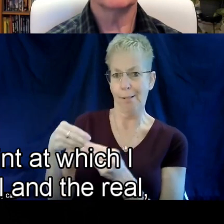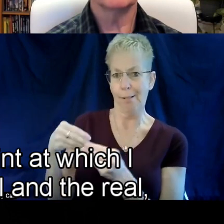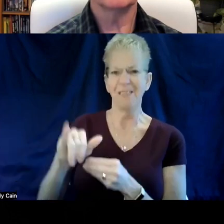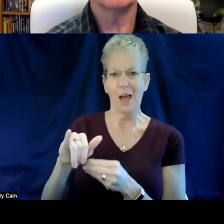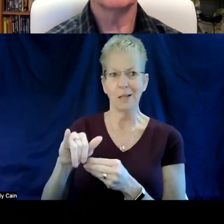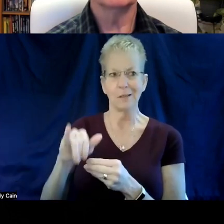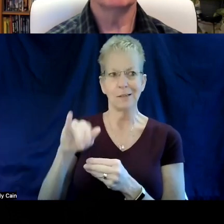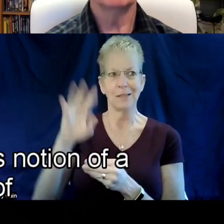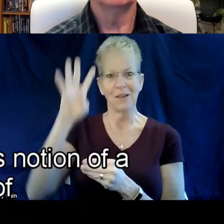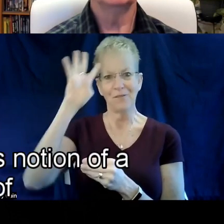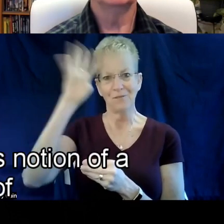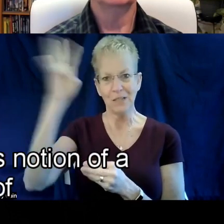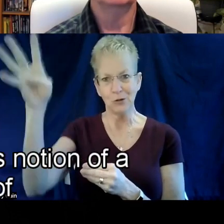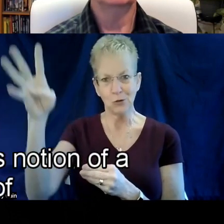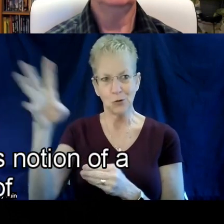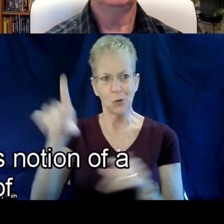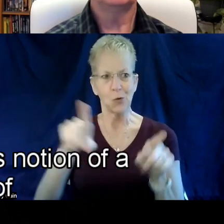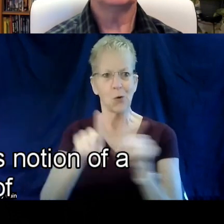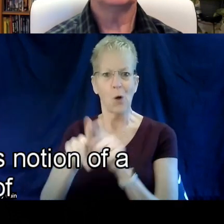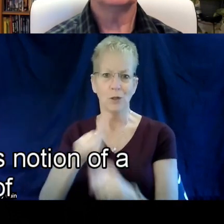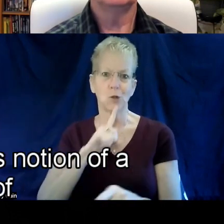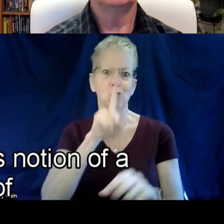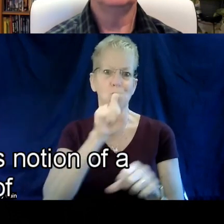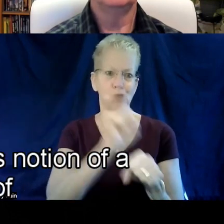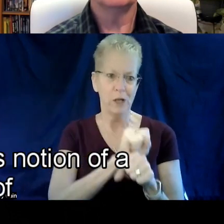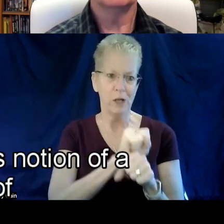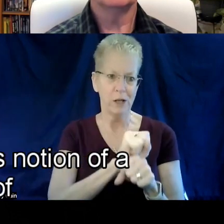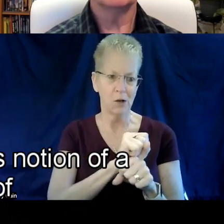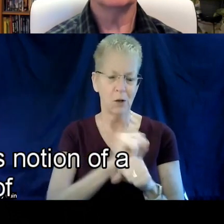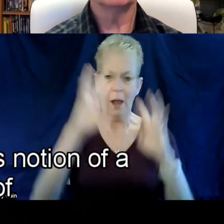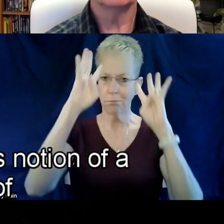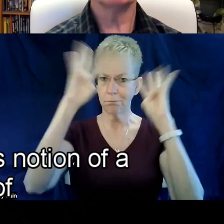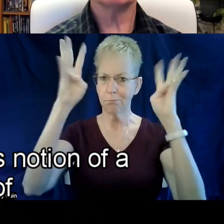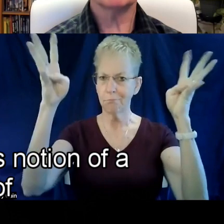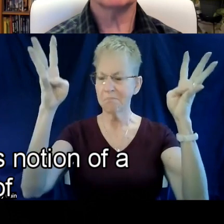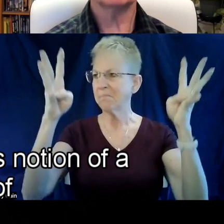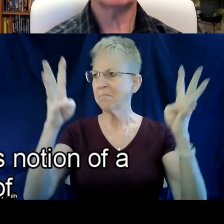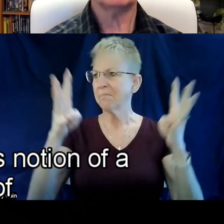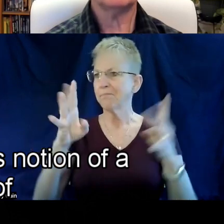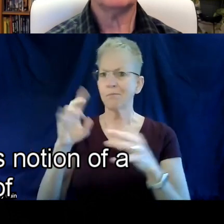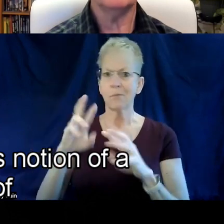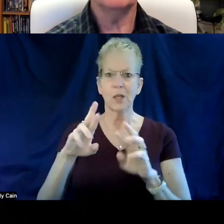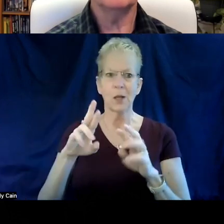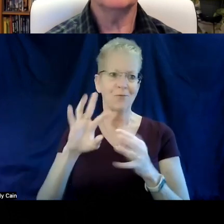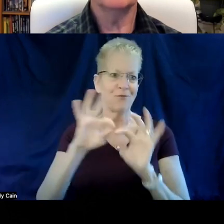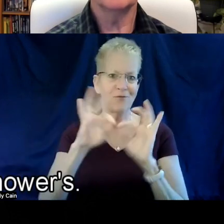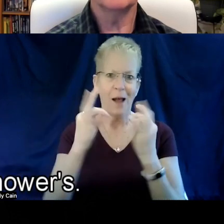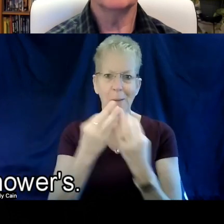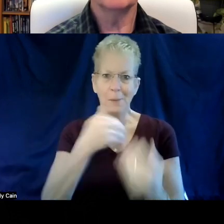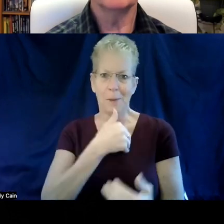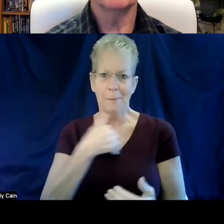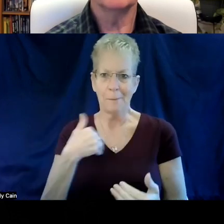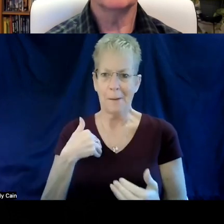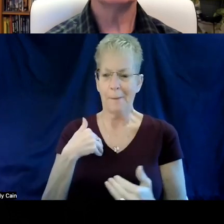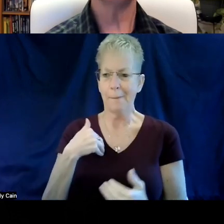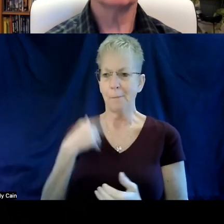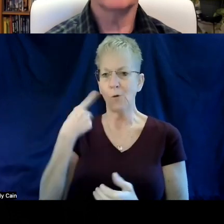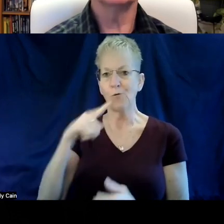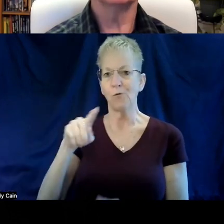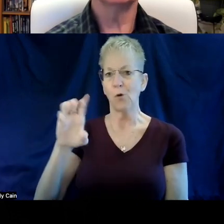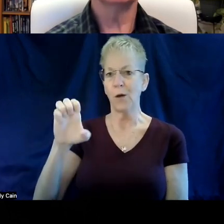and the real and conjured up this notion of a relative of Colonel